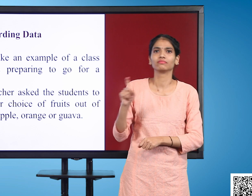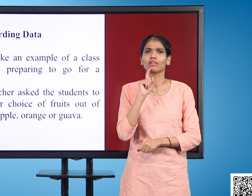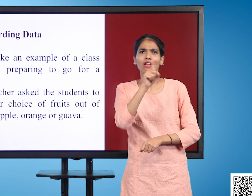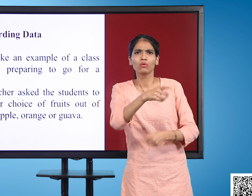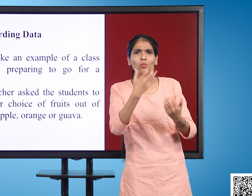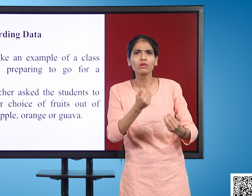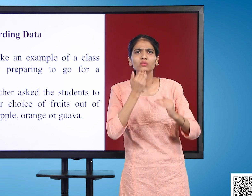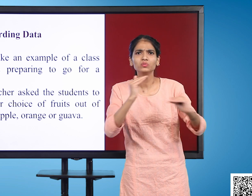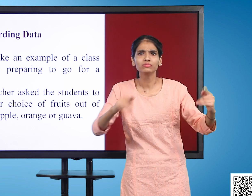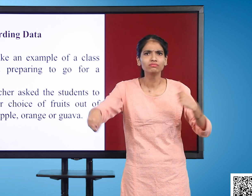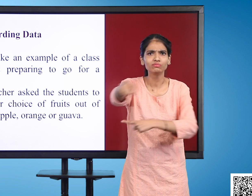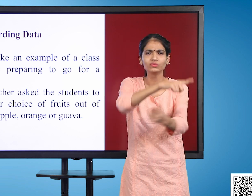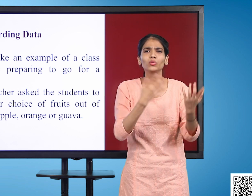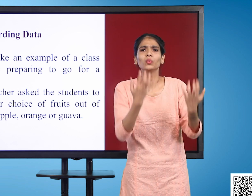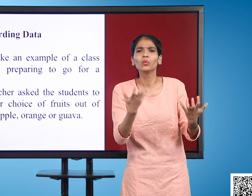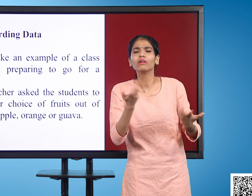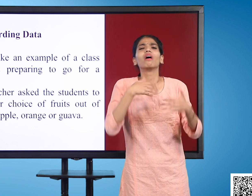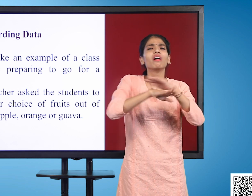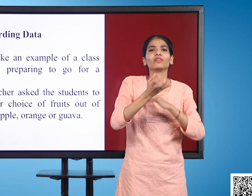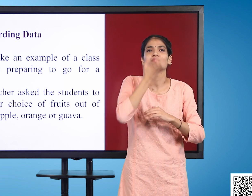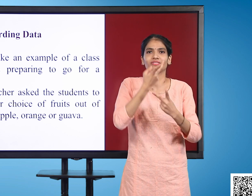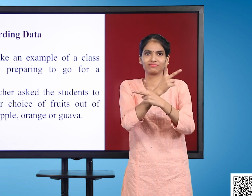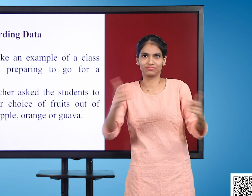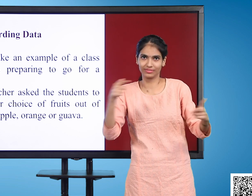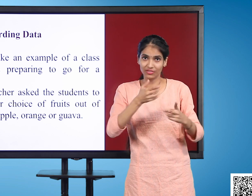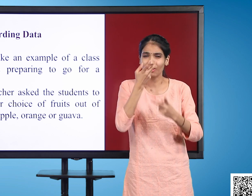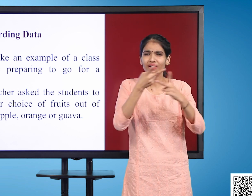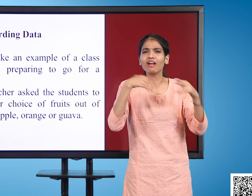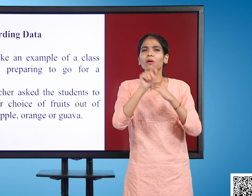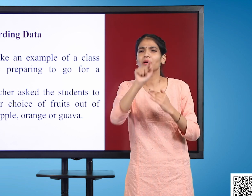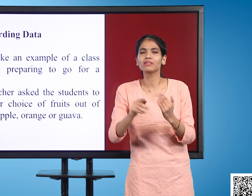The teacher asked the students to give their choice of fruits